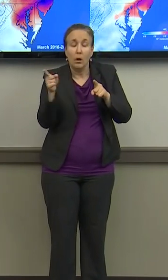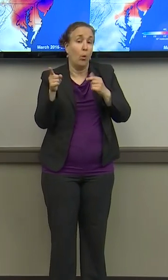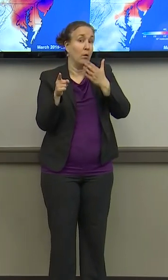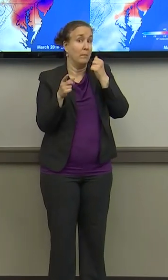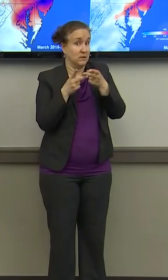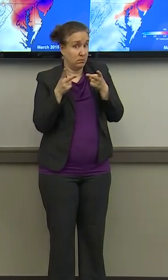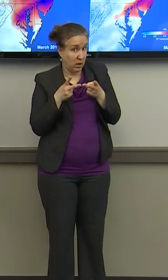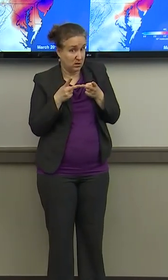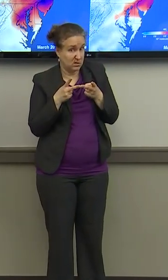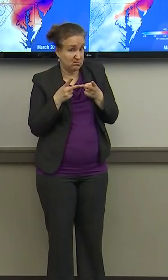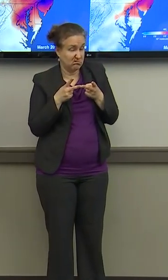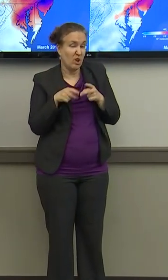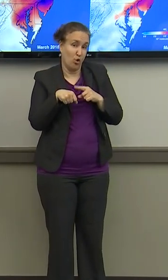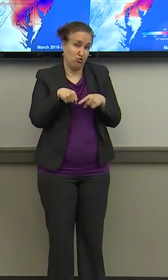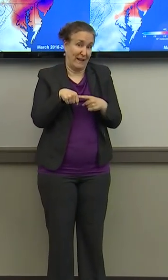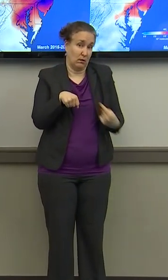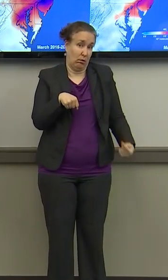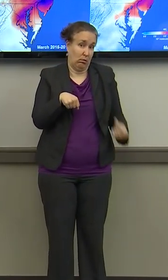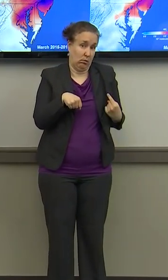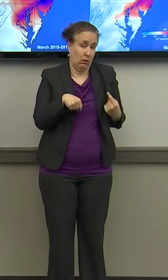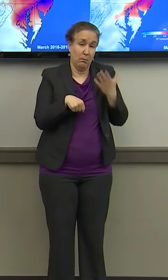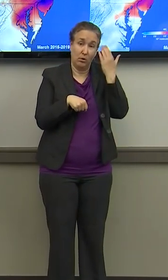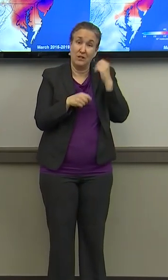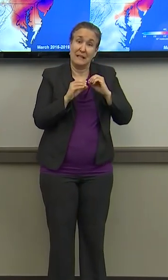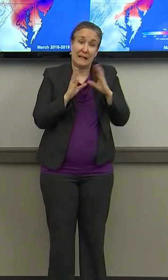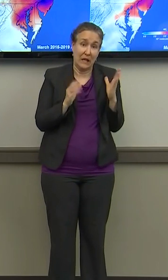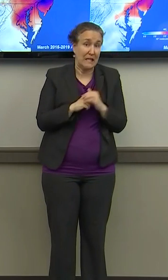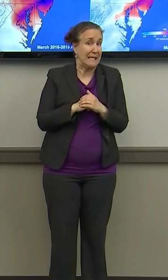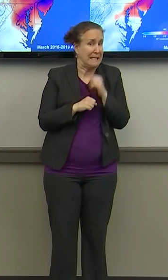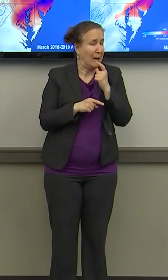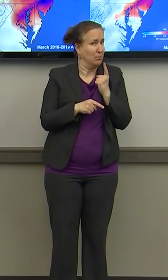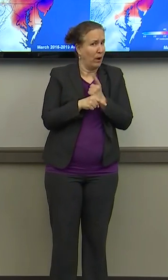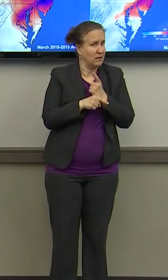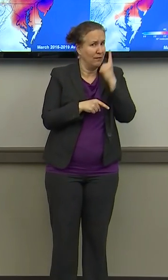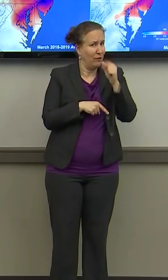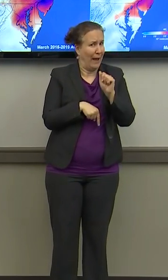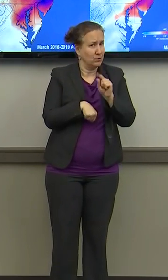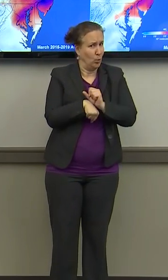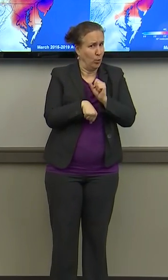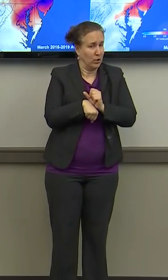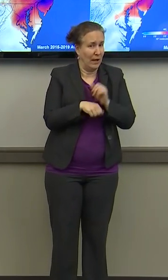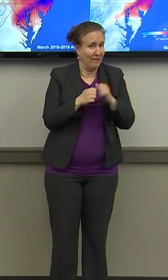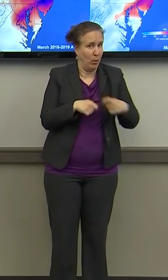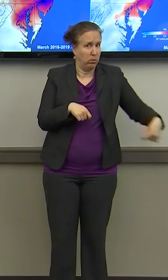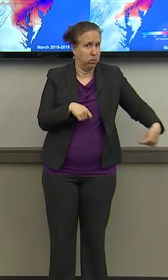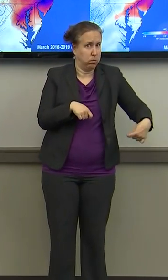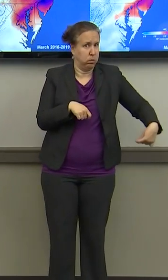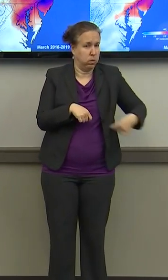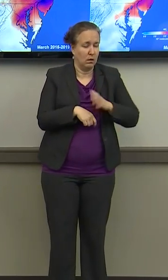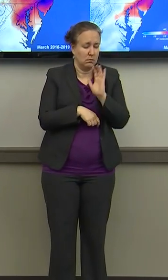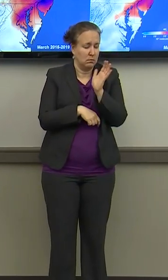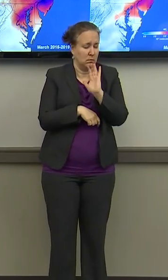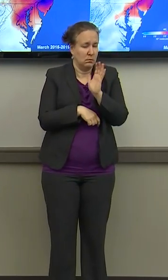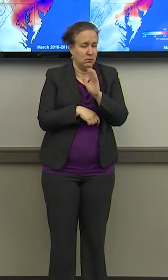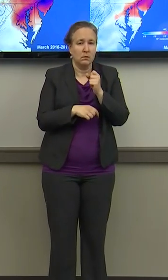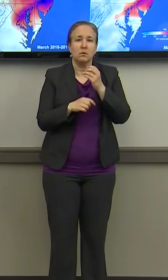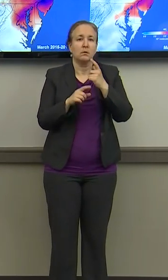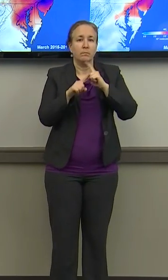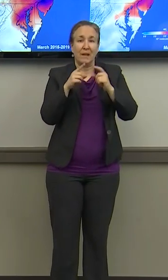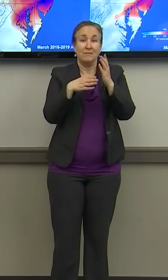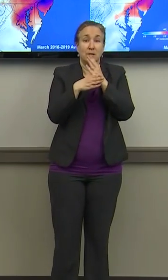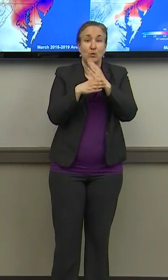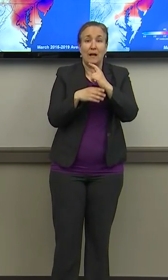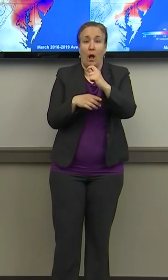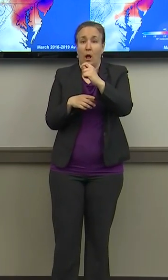temperature is with a rectal thermometer, but since that clearly would not be practical for everybody coming to work every day, the differences between